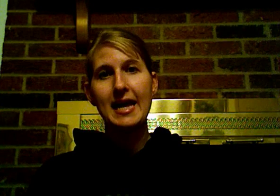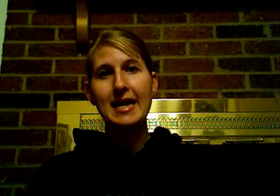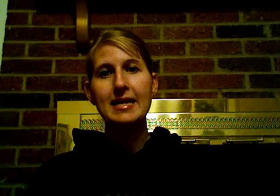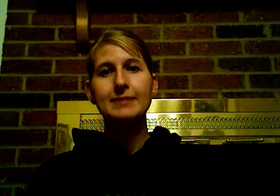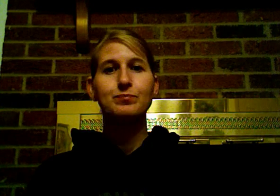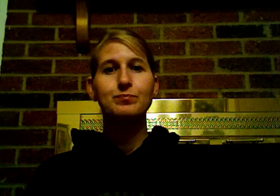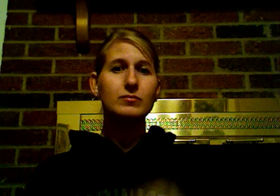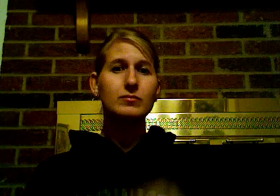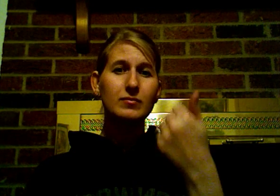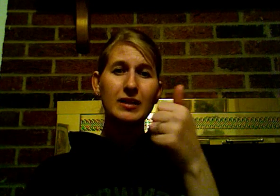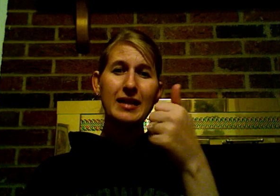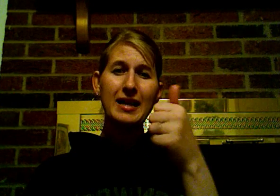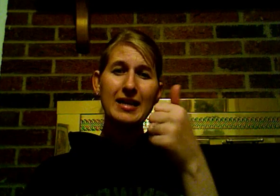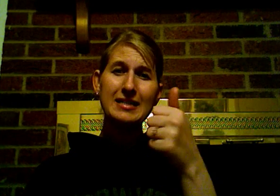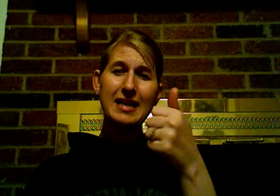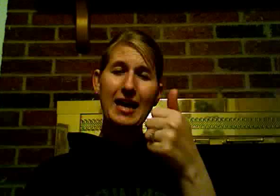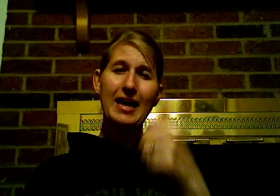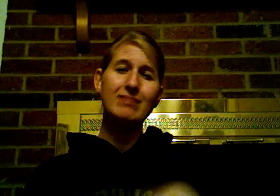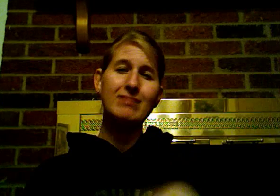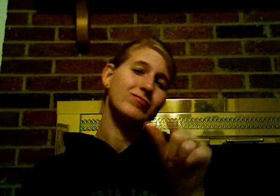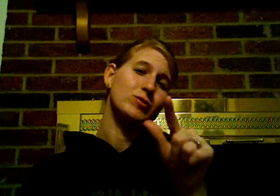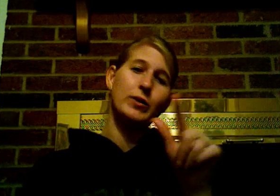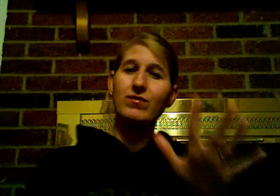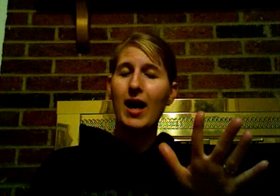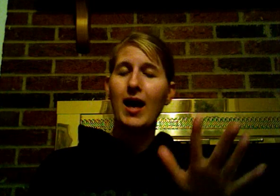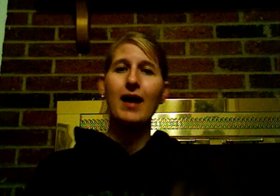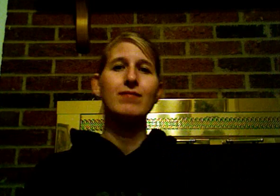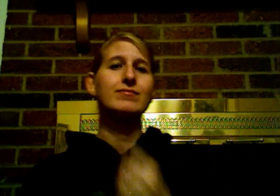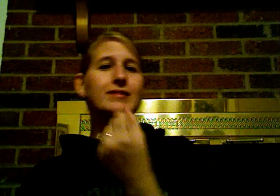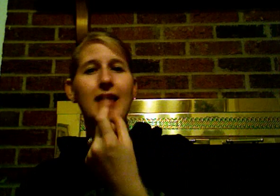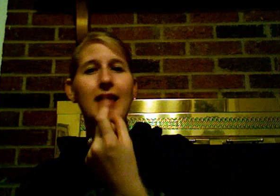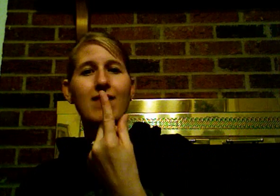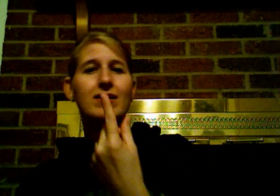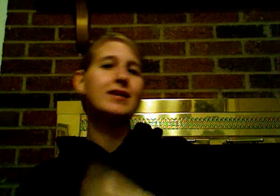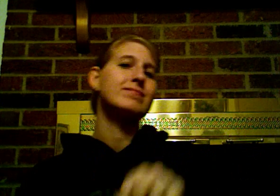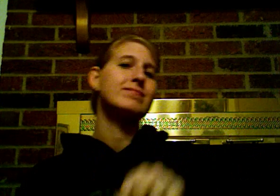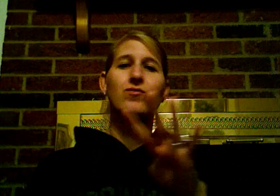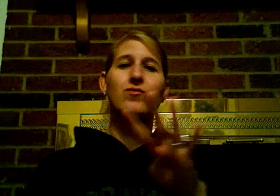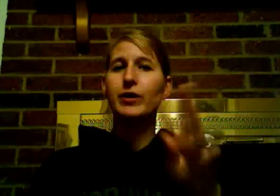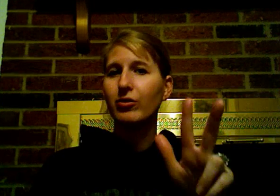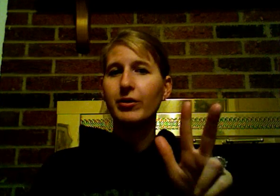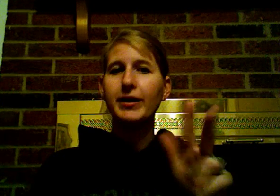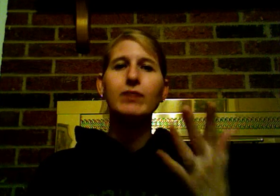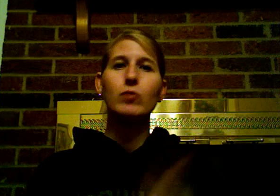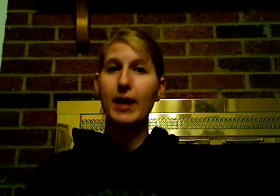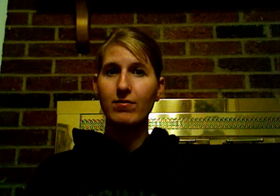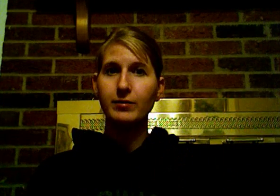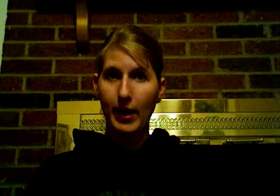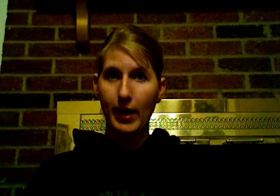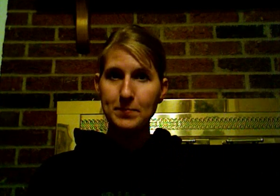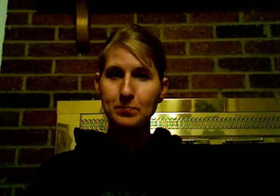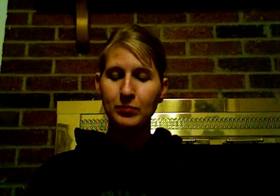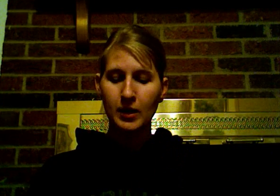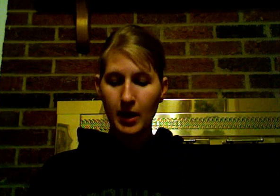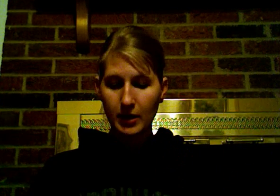10, and then it's 10, 25, 11, 43, whatever, okay? So